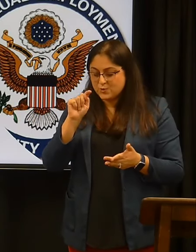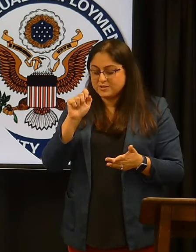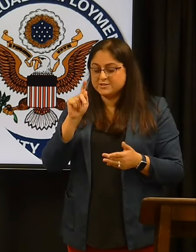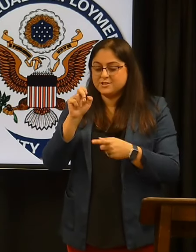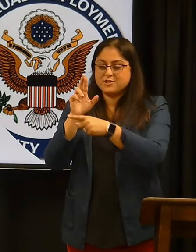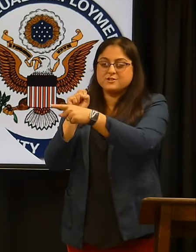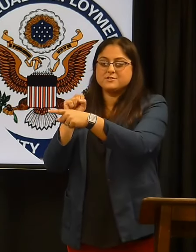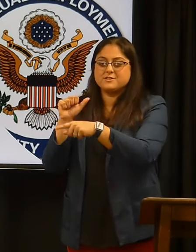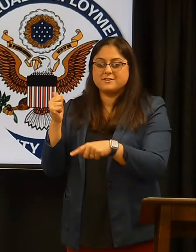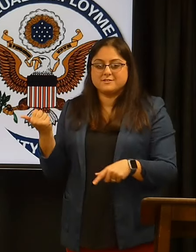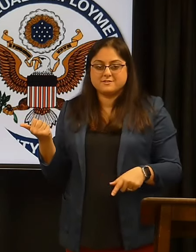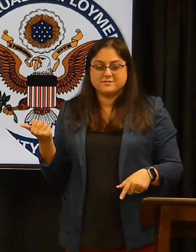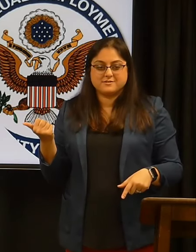Note taker.